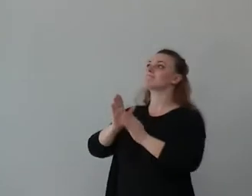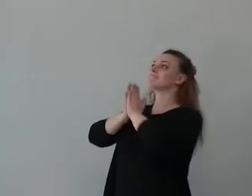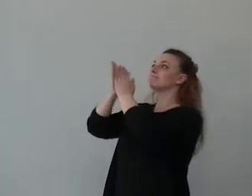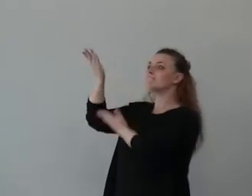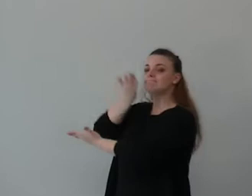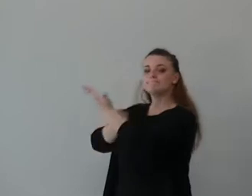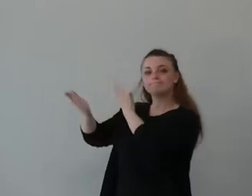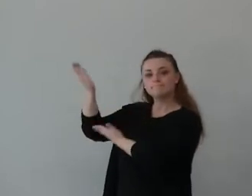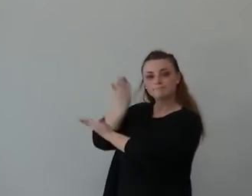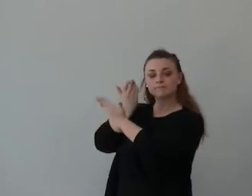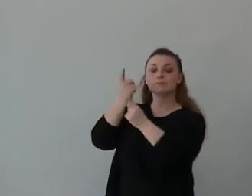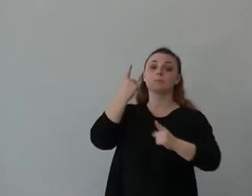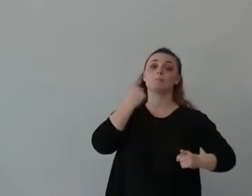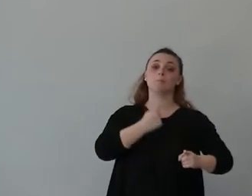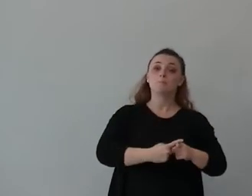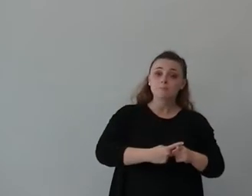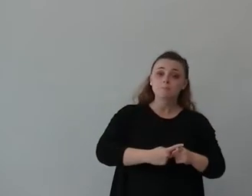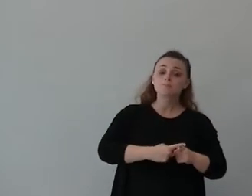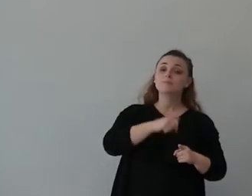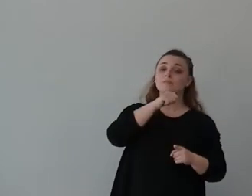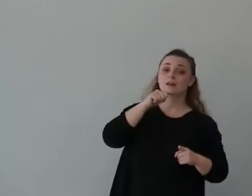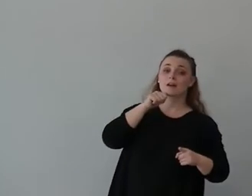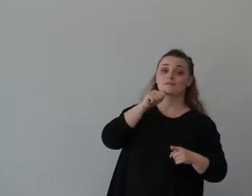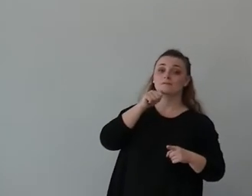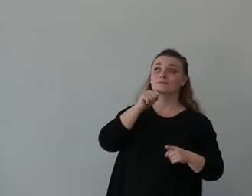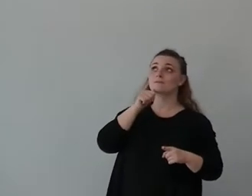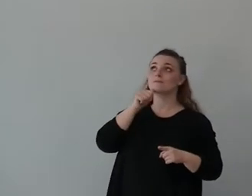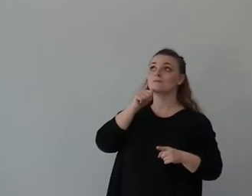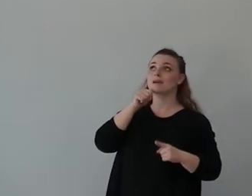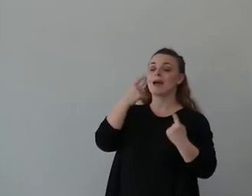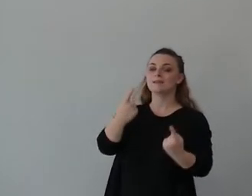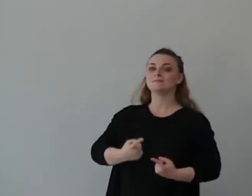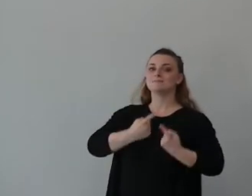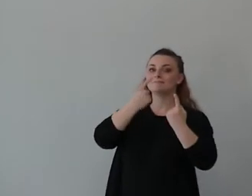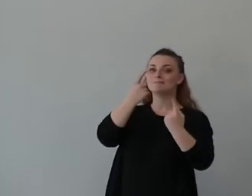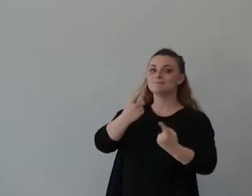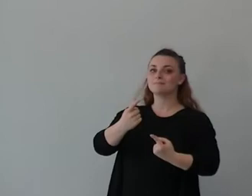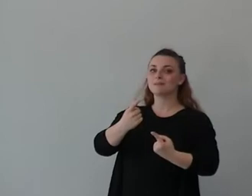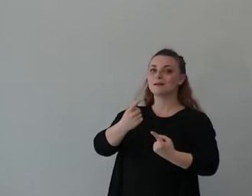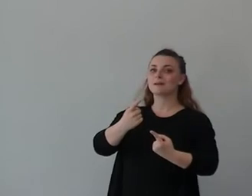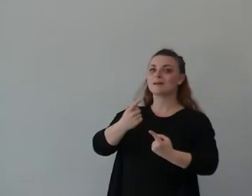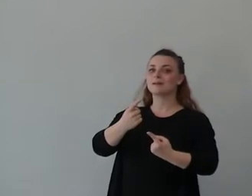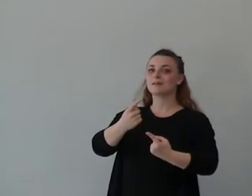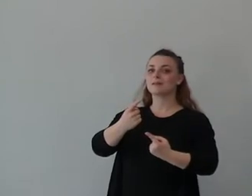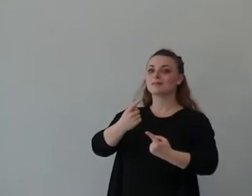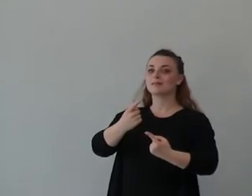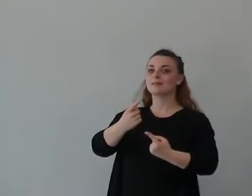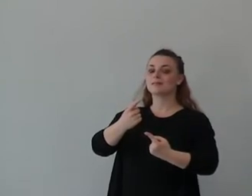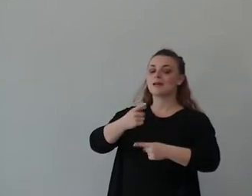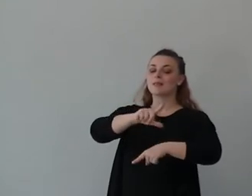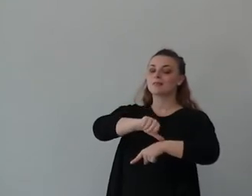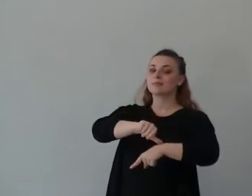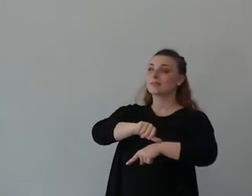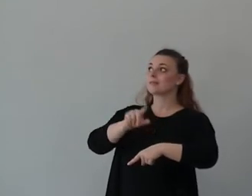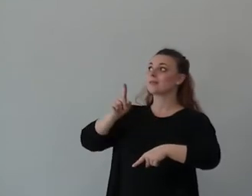His timing. E con i Suoi tempi. And fellowship with other believers. E con la comunione fraterna con altre persone che